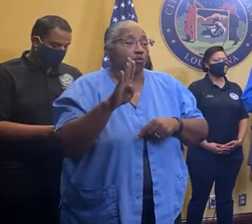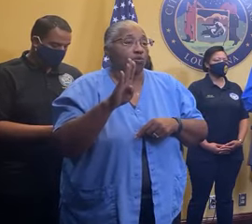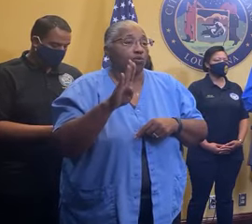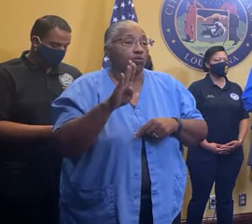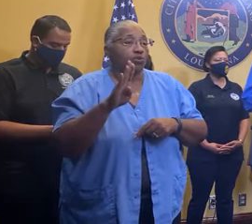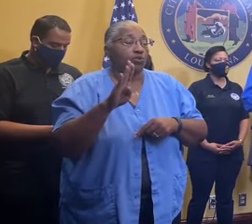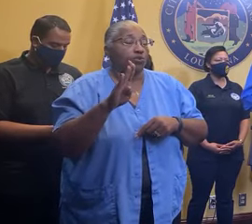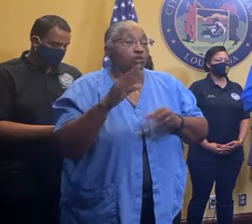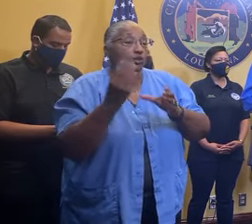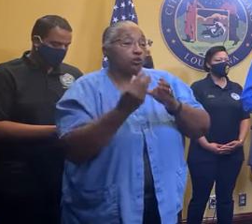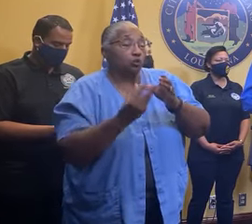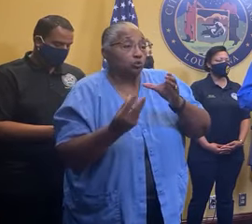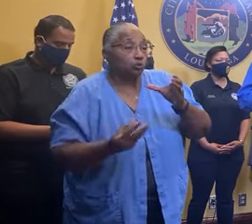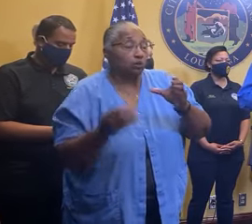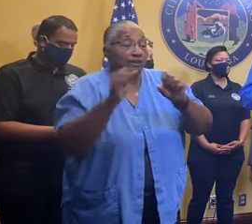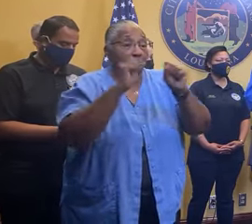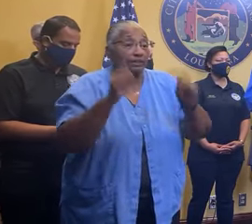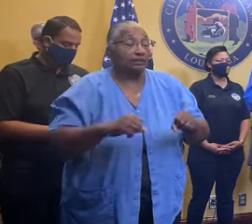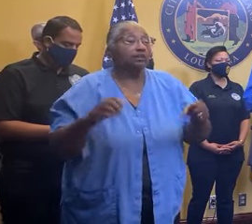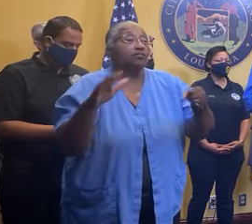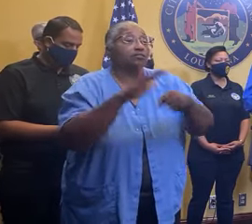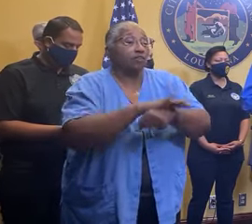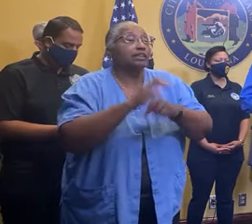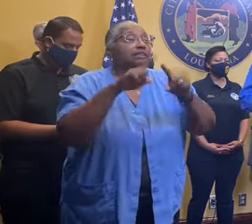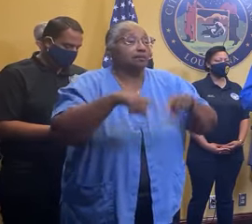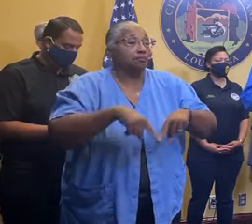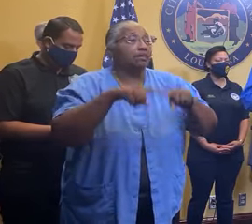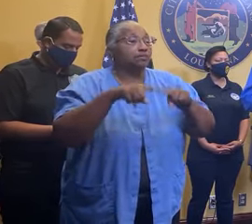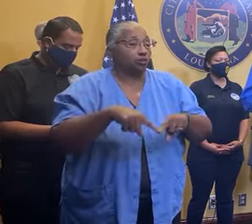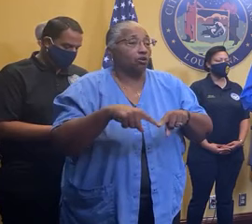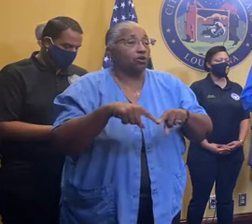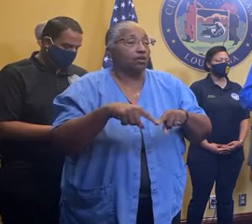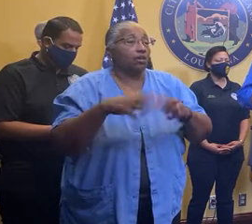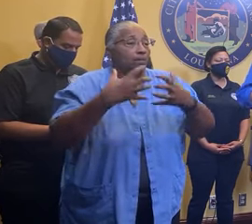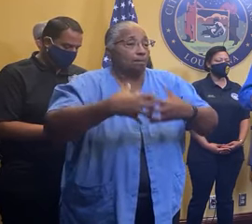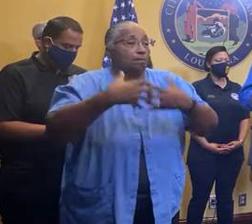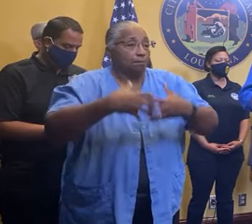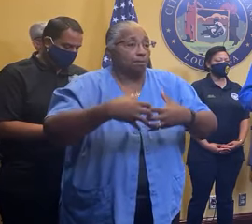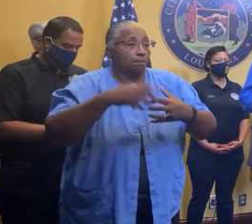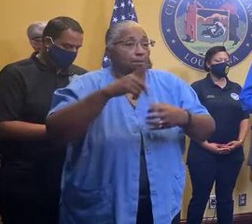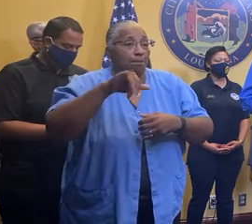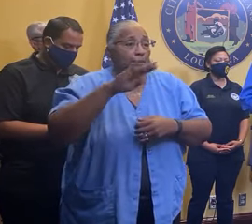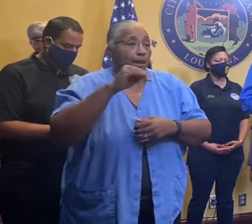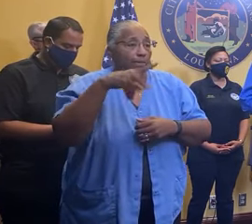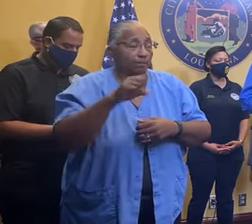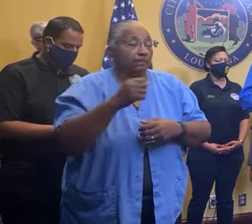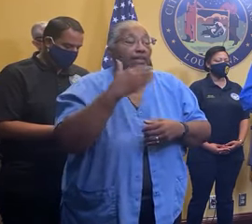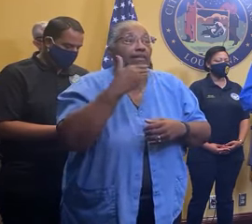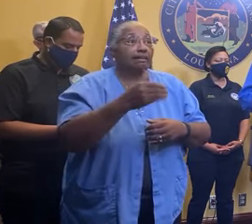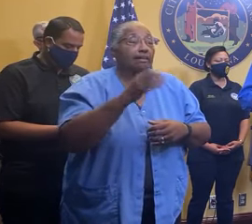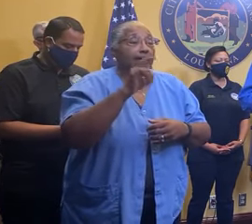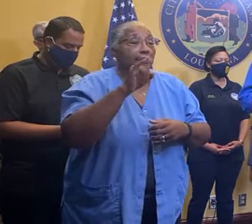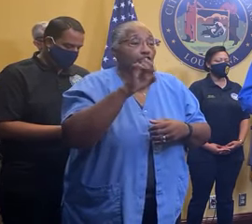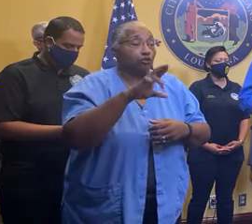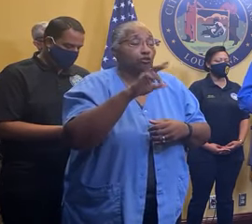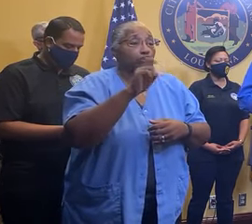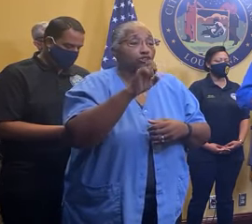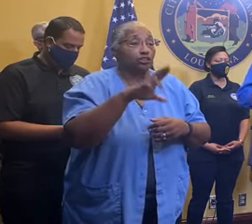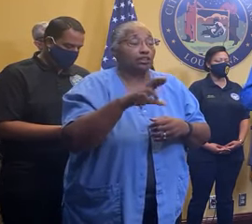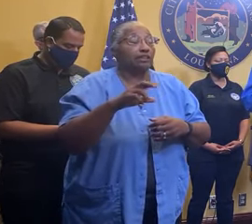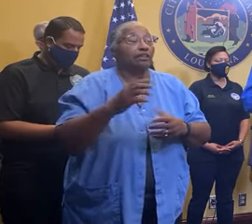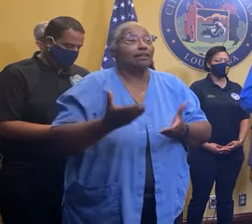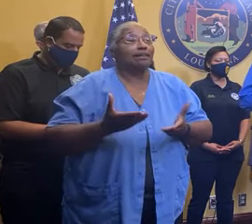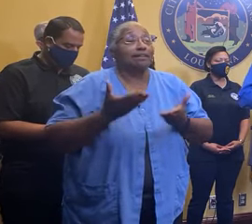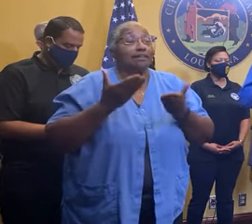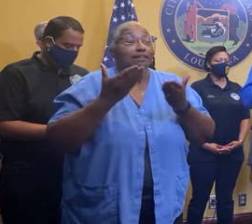is entirely dependent upon pumping. And what we're seeing, and thanks to Entergy, they've dedicated 10 generators to